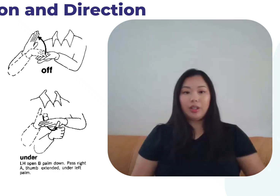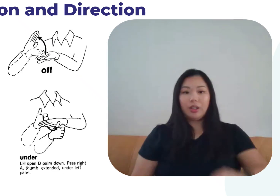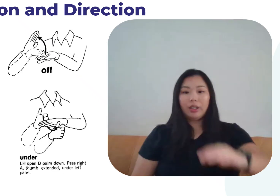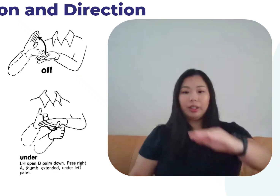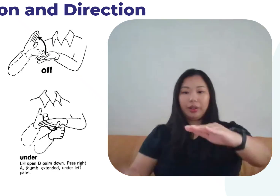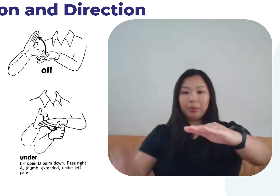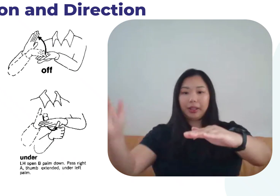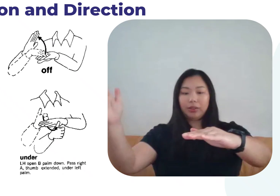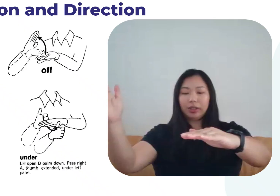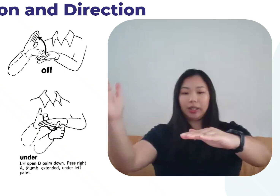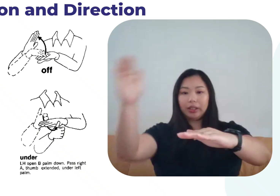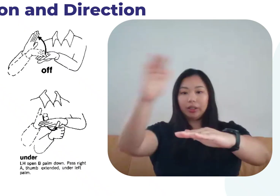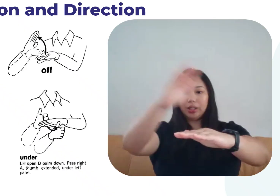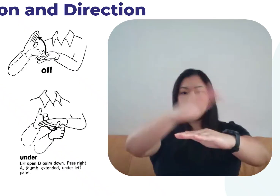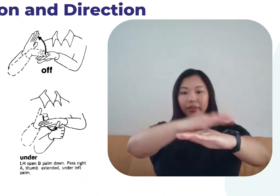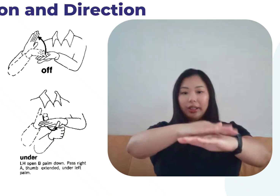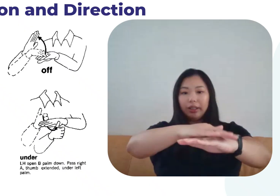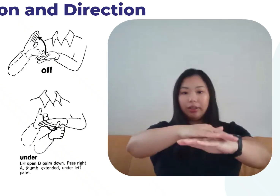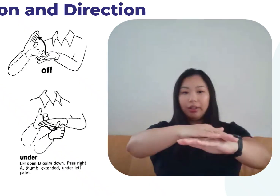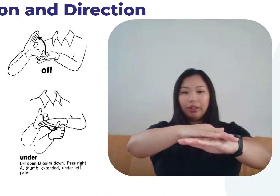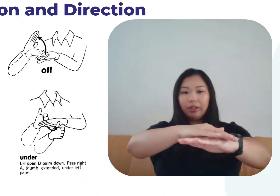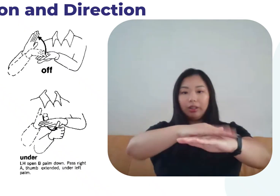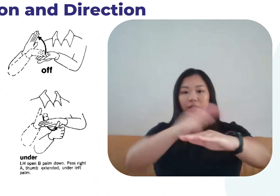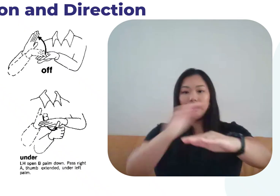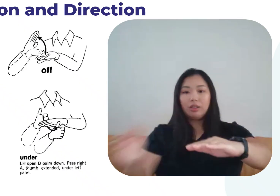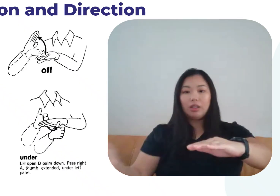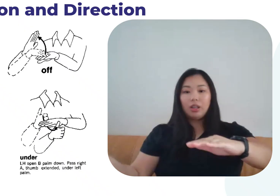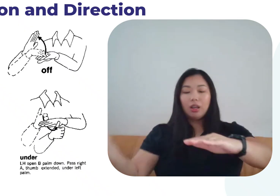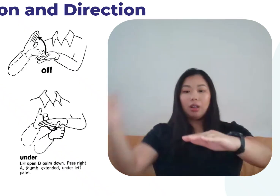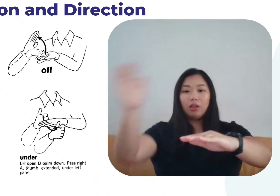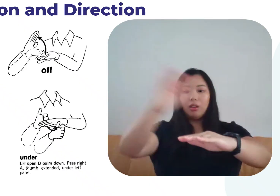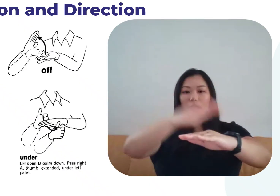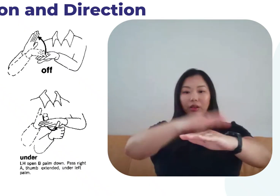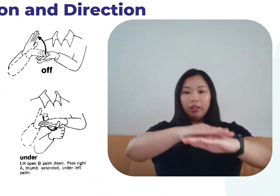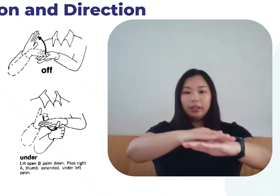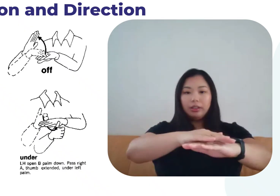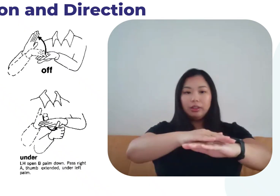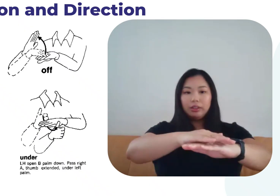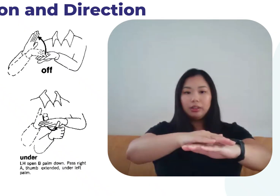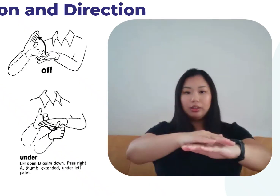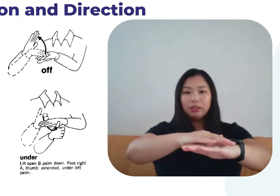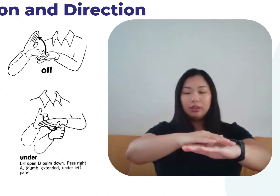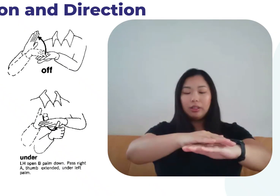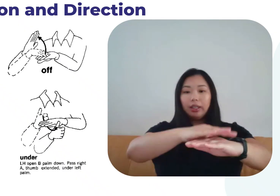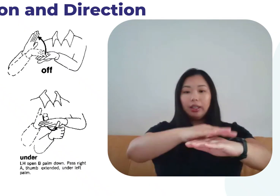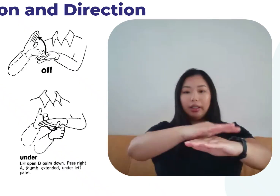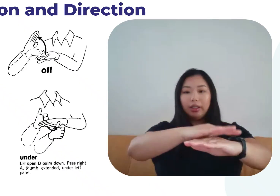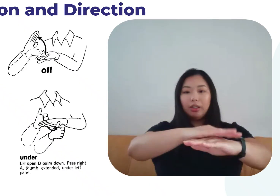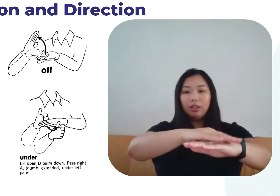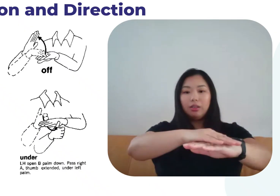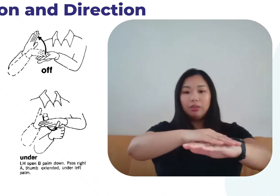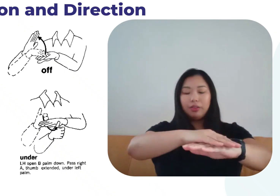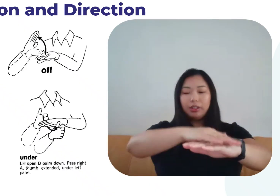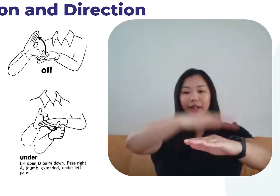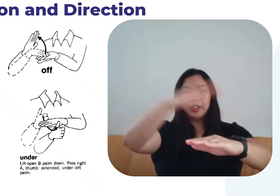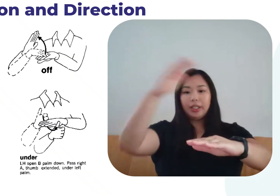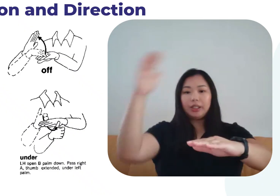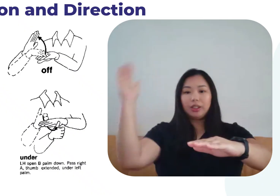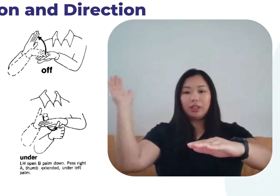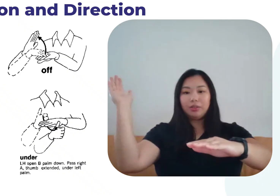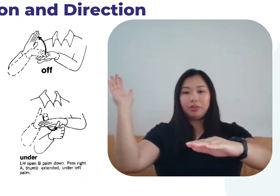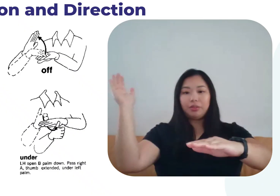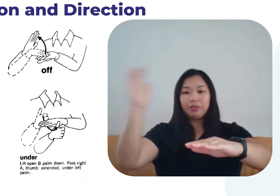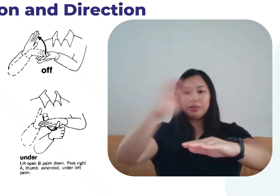For on, you place one hand on top of the other. On, and then off, you take your